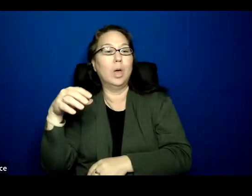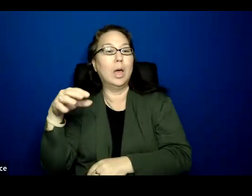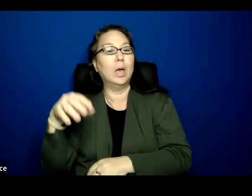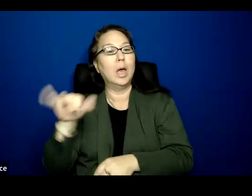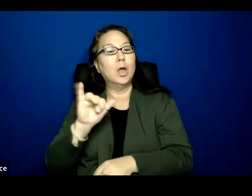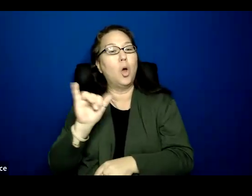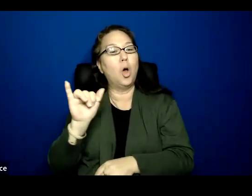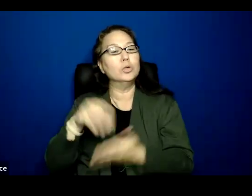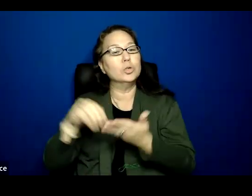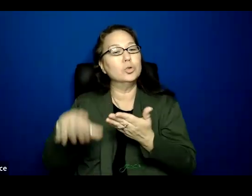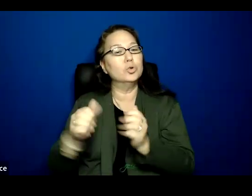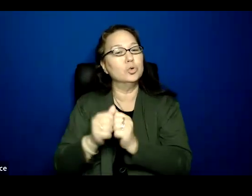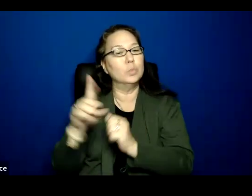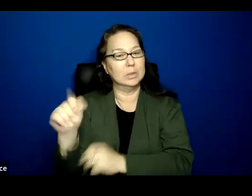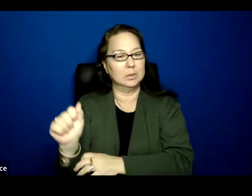learners.